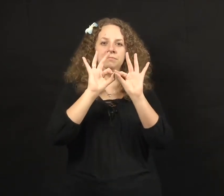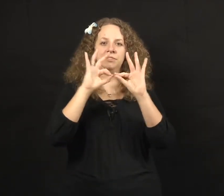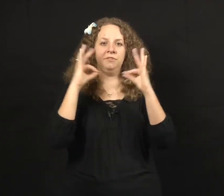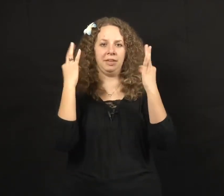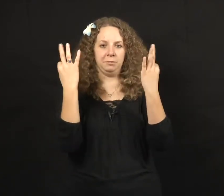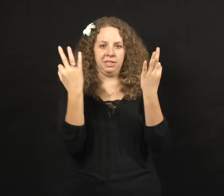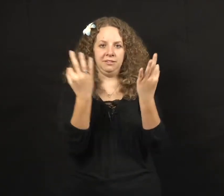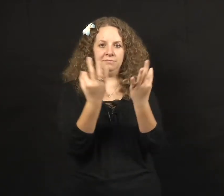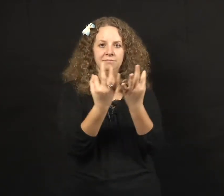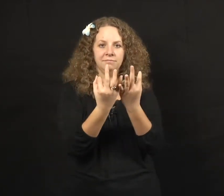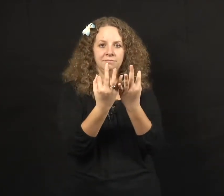Family.